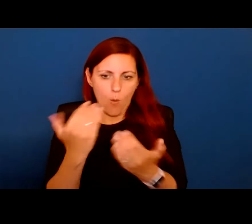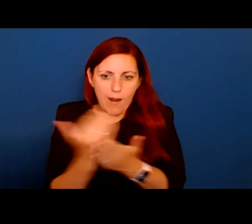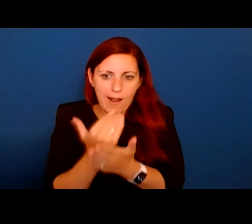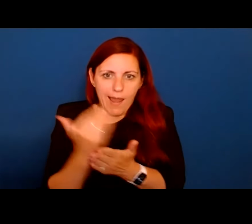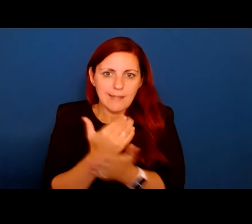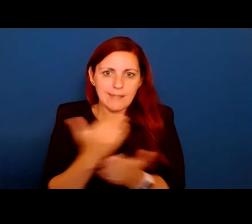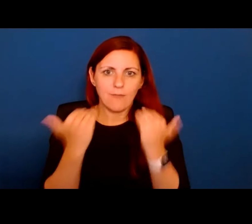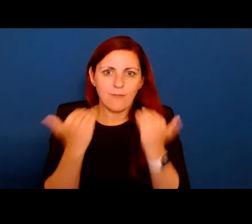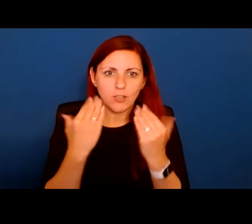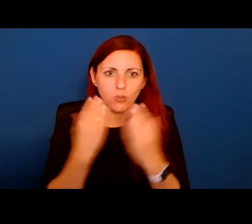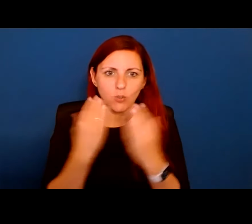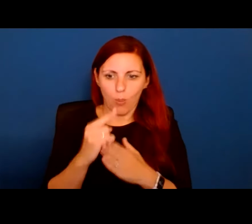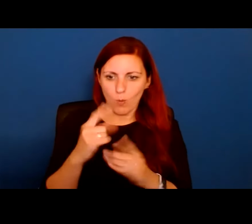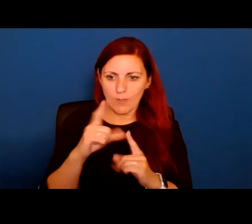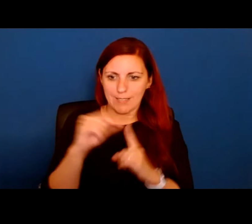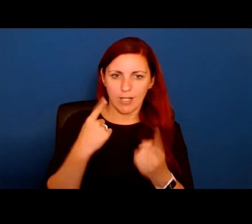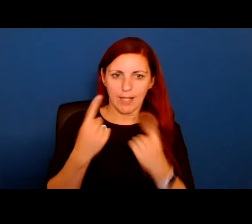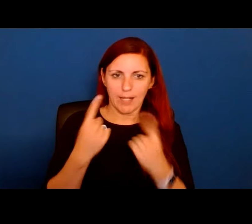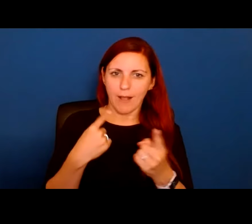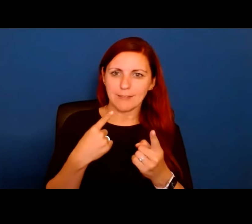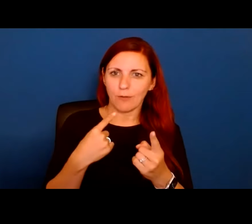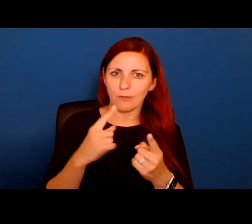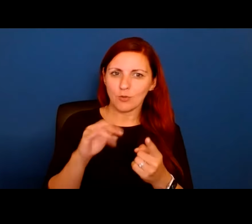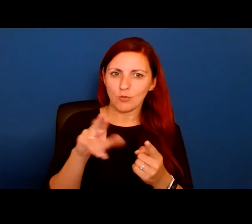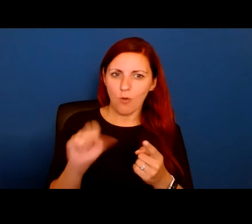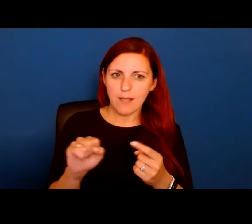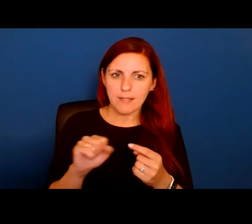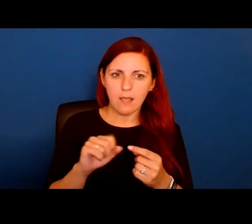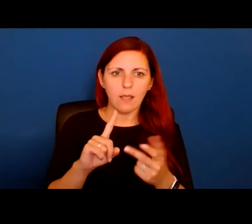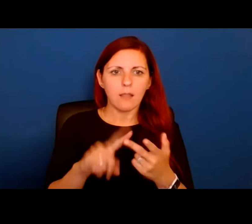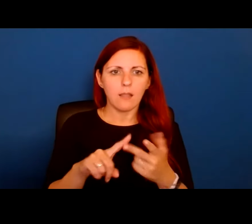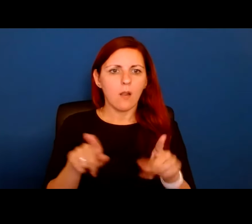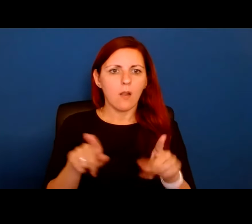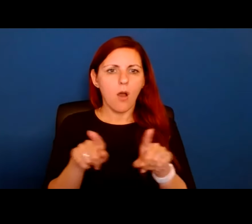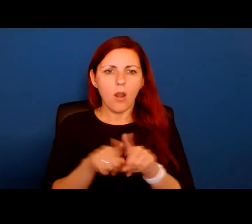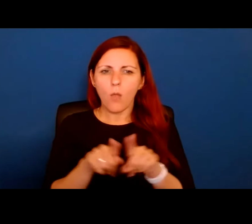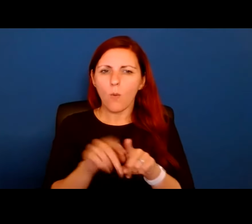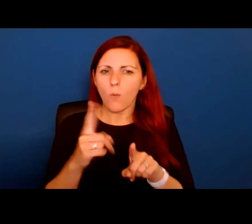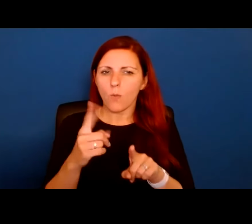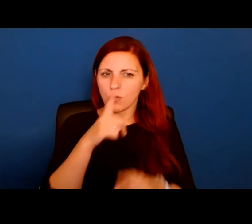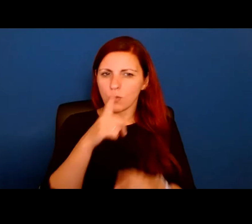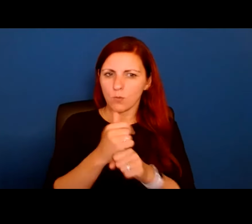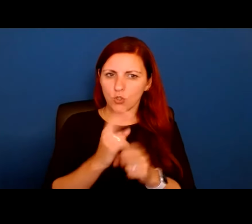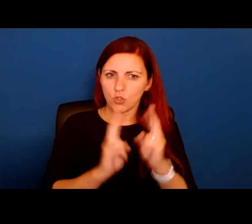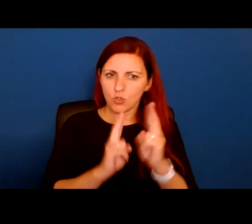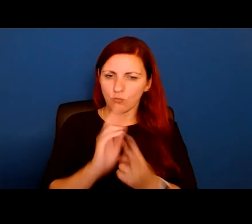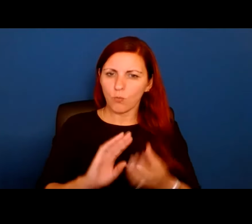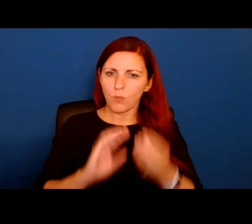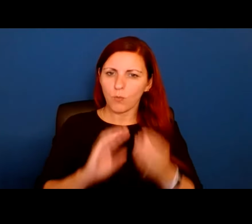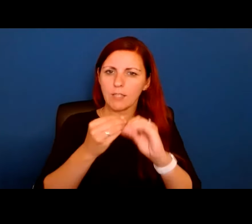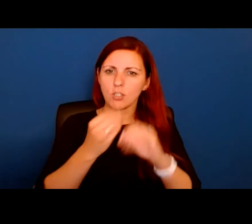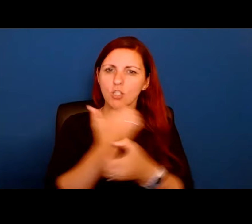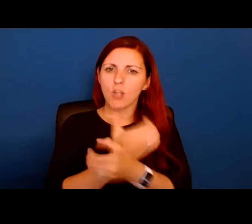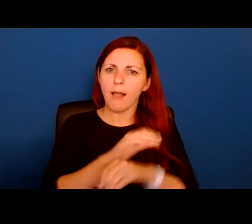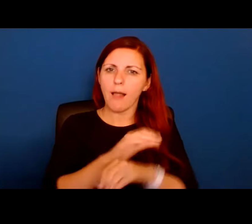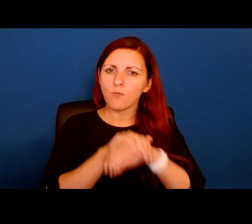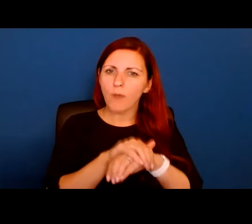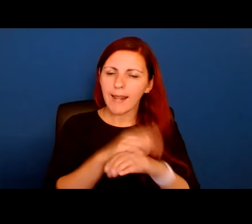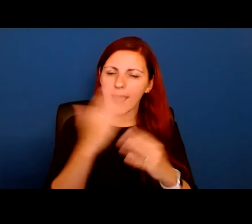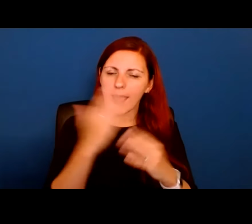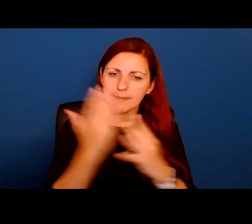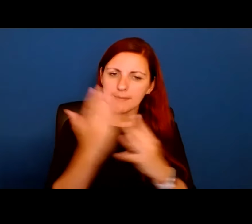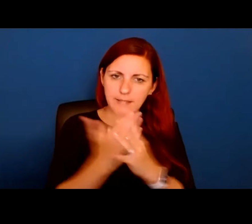Being aware of that. then finally, again, just one of the recommendations was produced child friendly and accessible guidelines, codes and terms. So